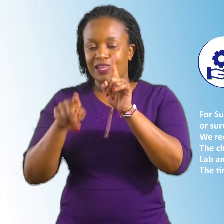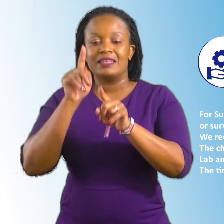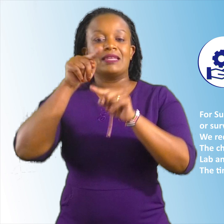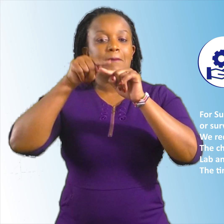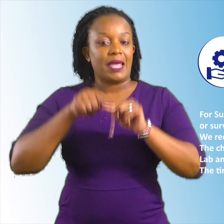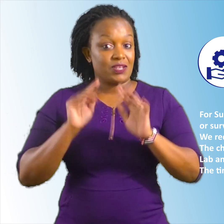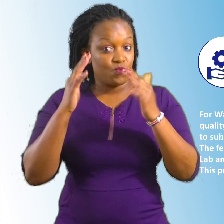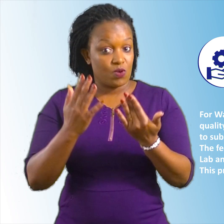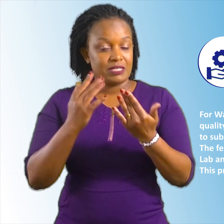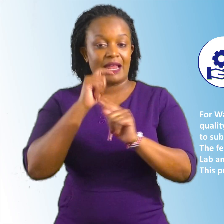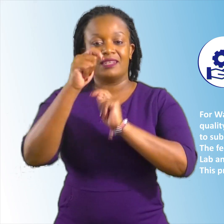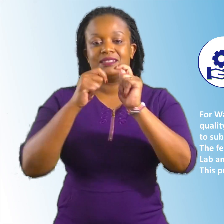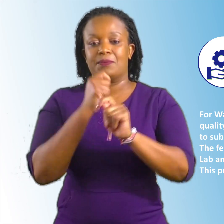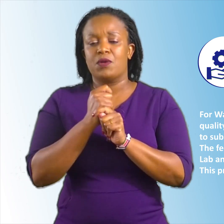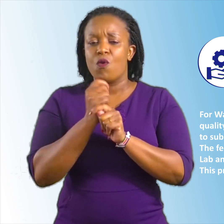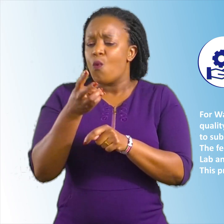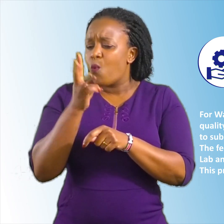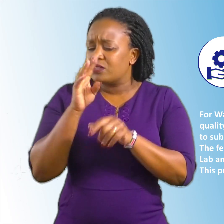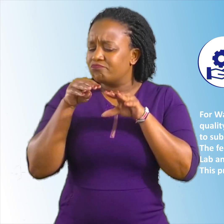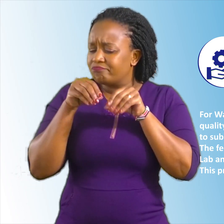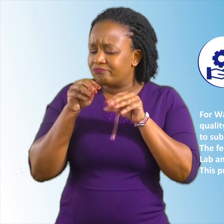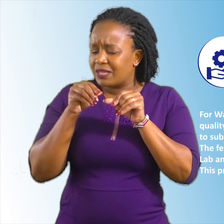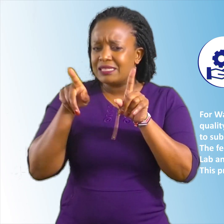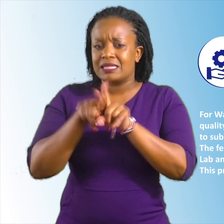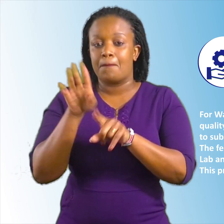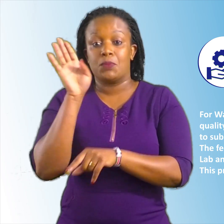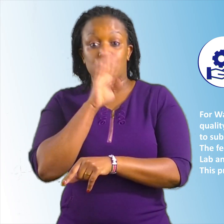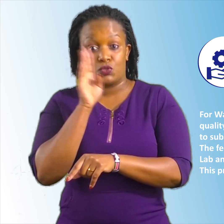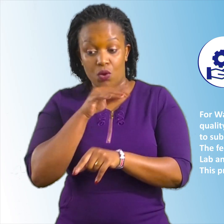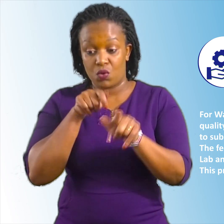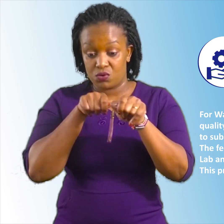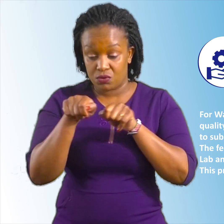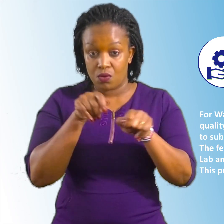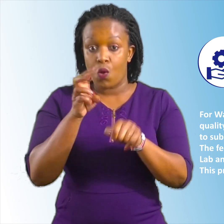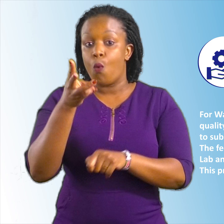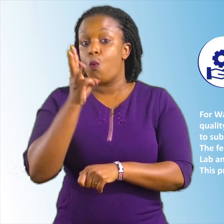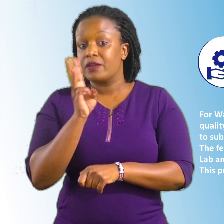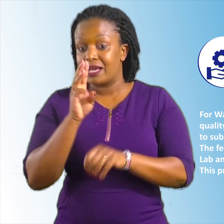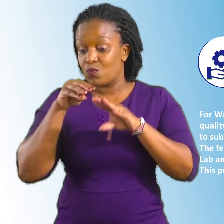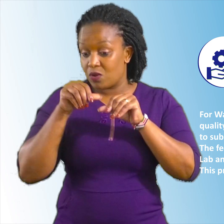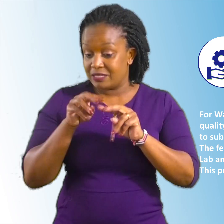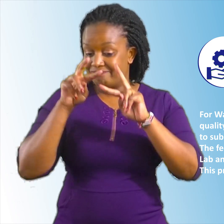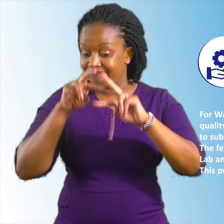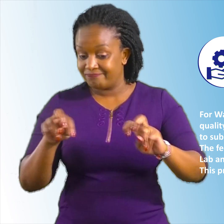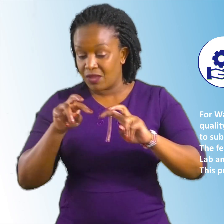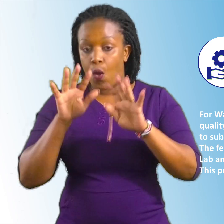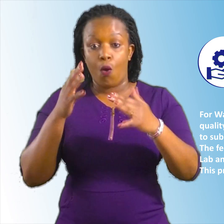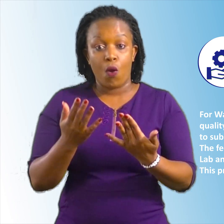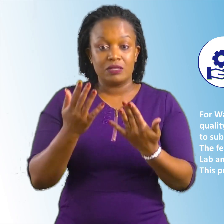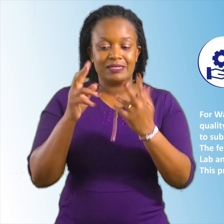type. For water quality and pollution control, water quality assessment or